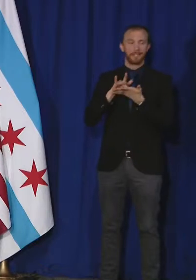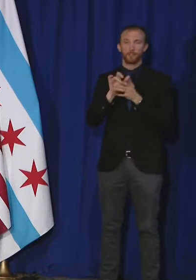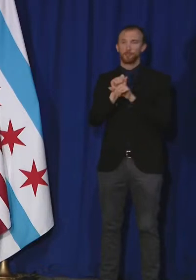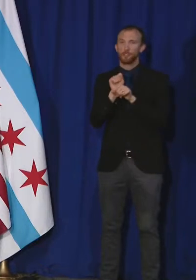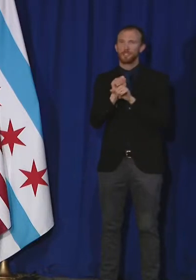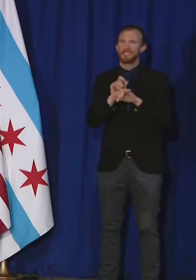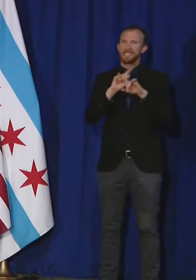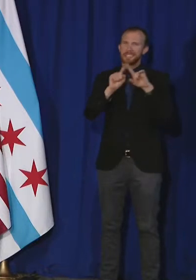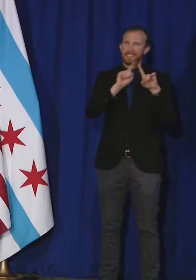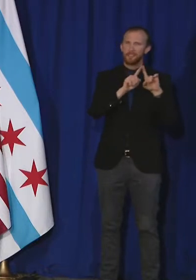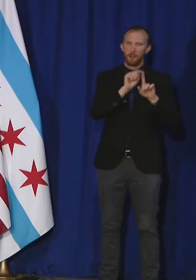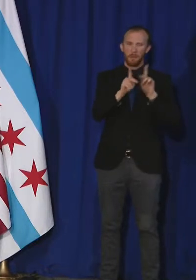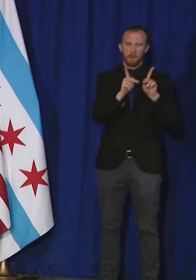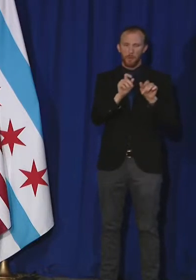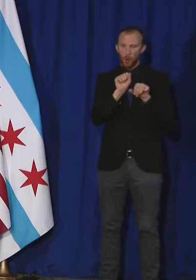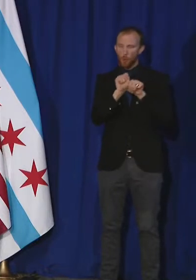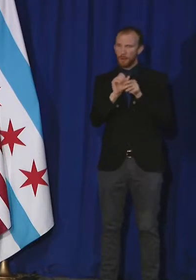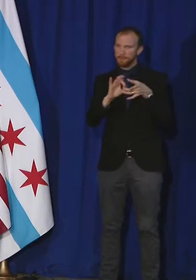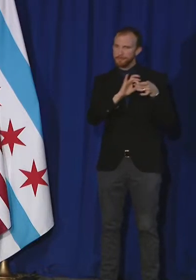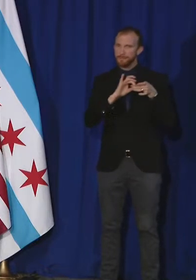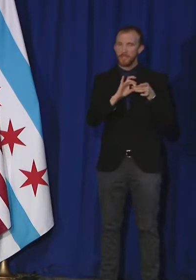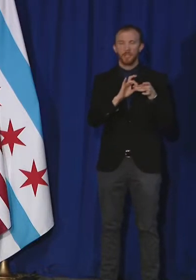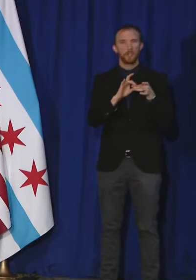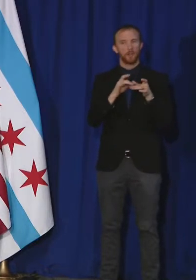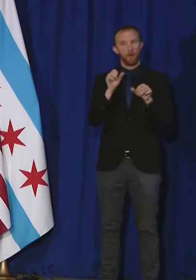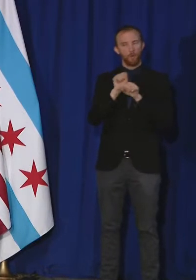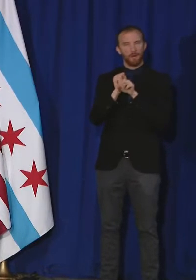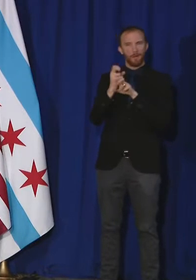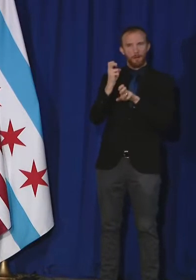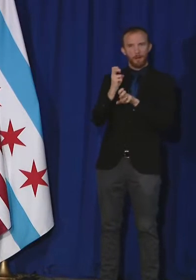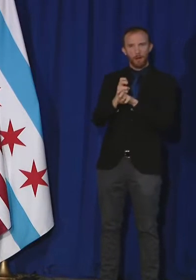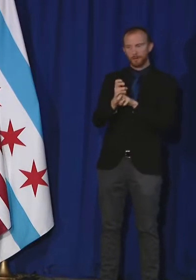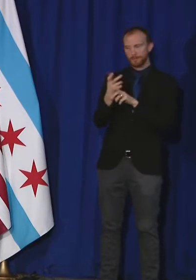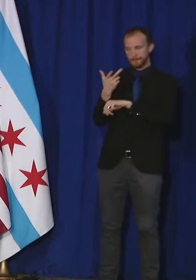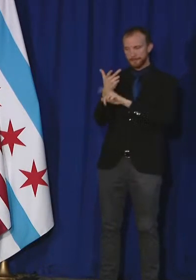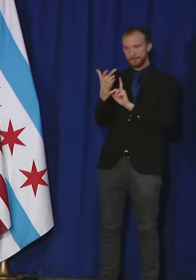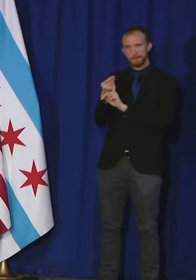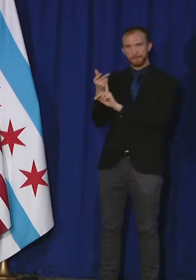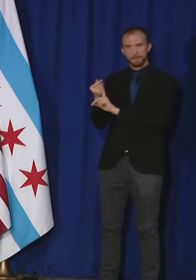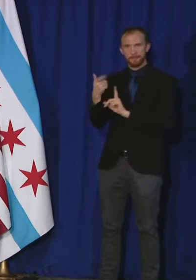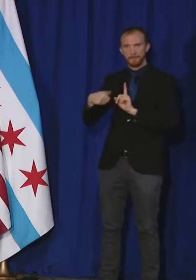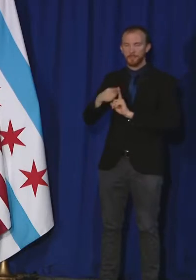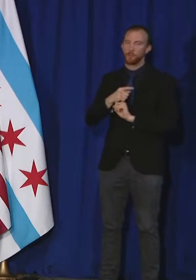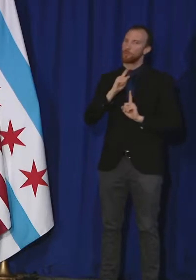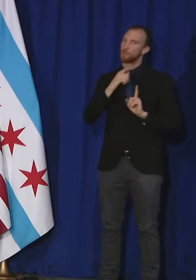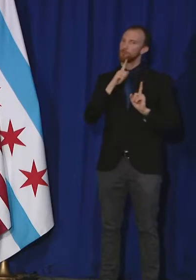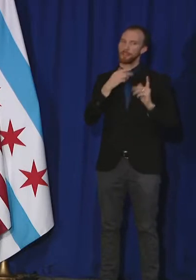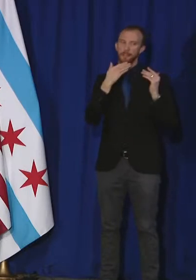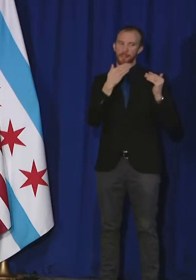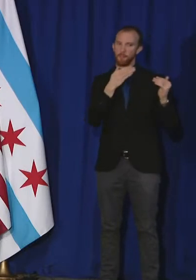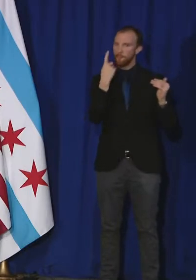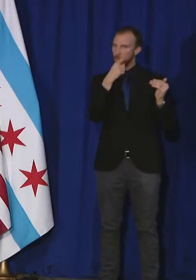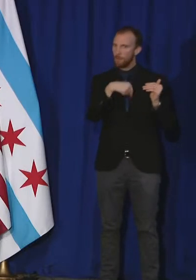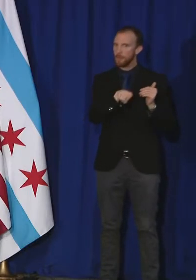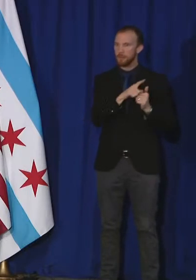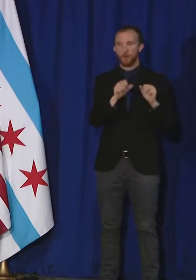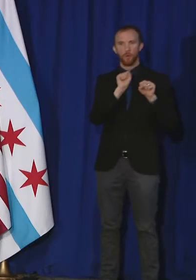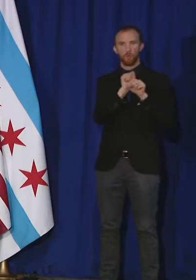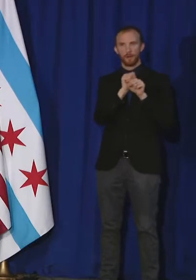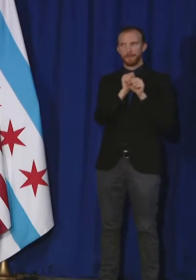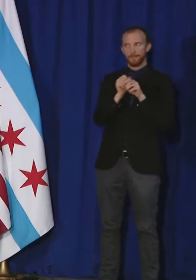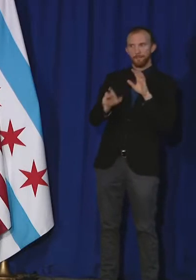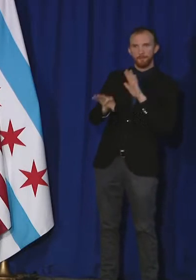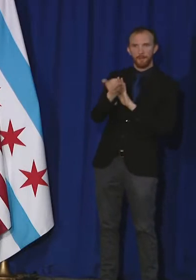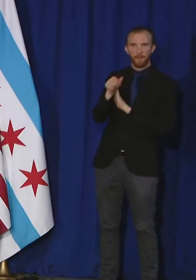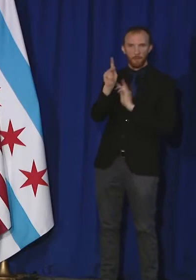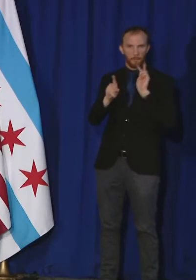outpatient providers. We are very busy and very thankful to our partners who are helping vaccinate there. And then looking ahead,